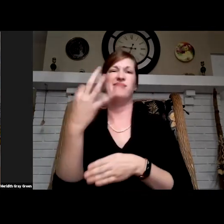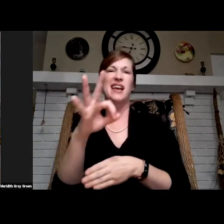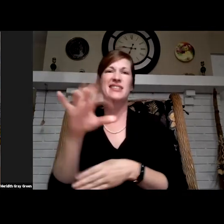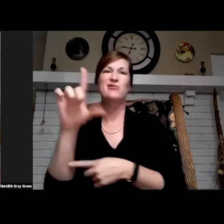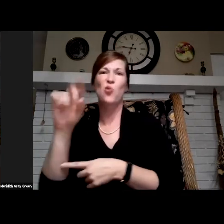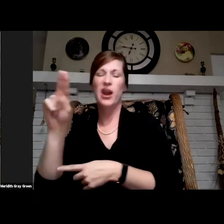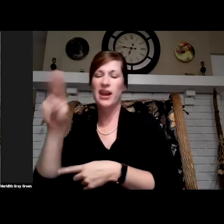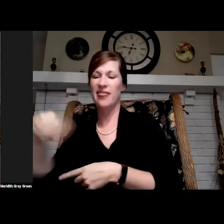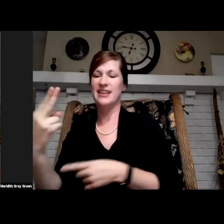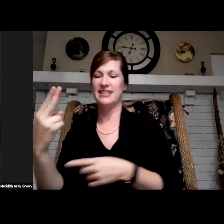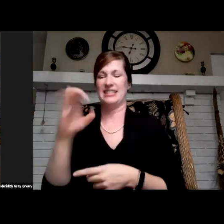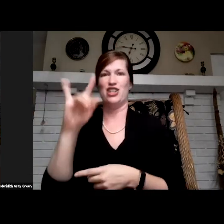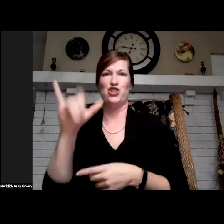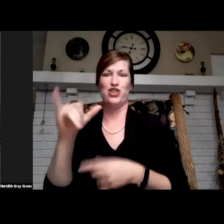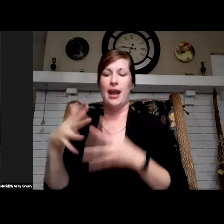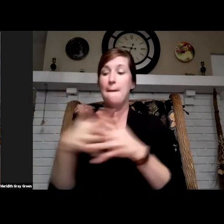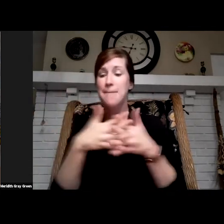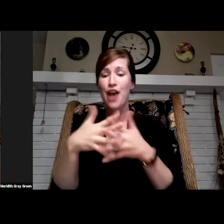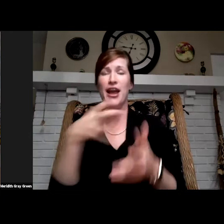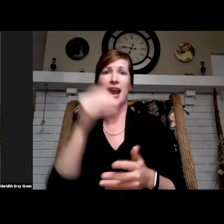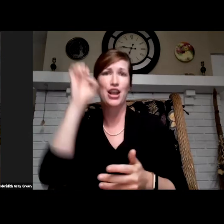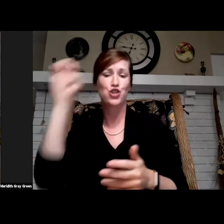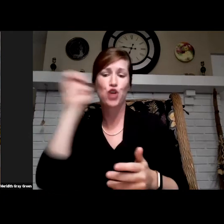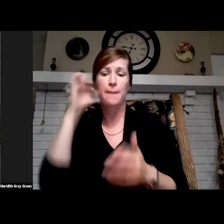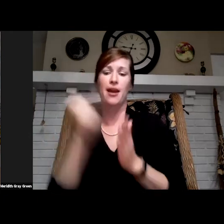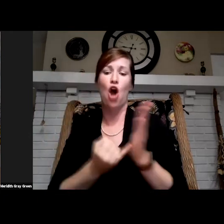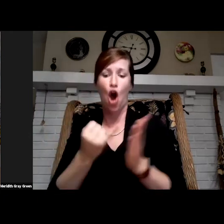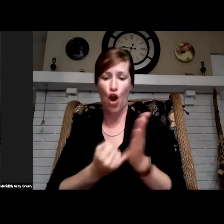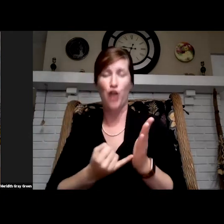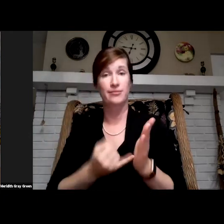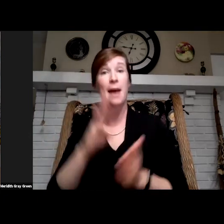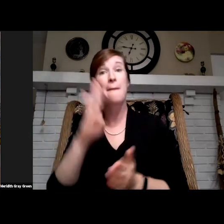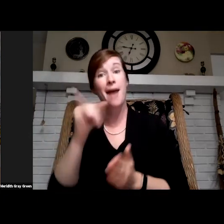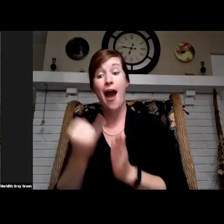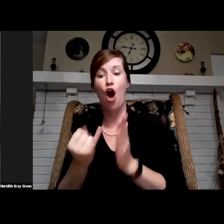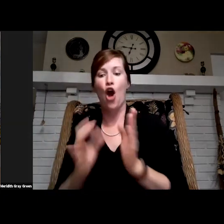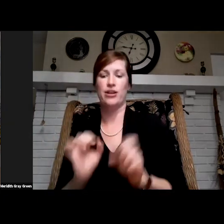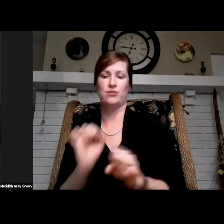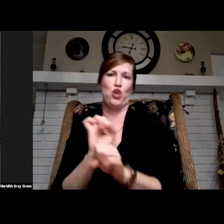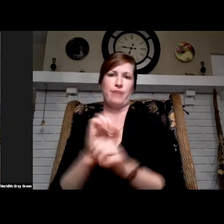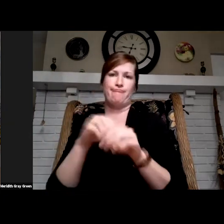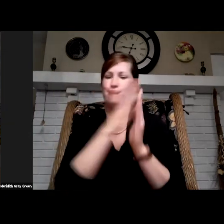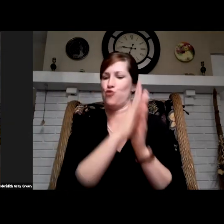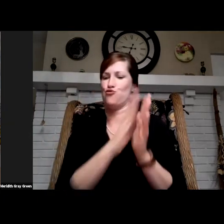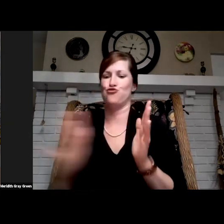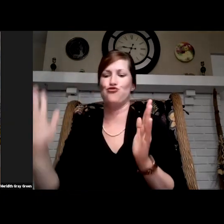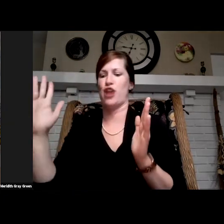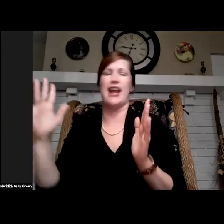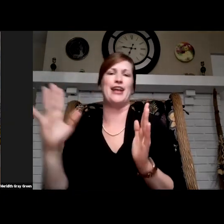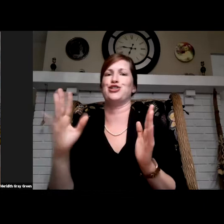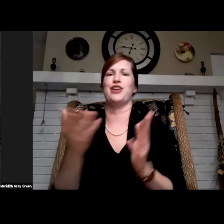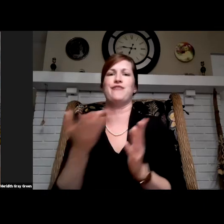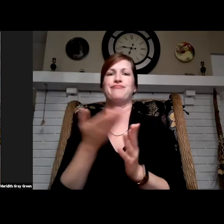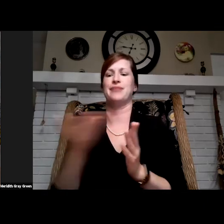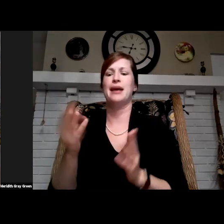The museum's collection is primarily focused on 19th and 20th century American and European art